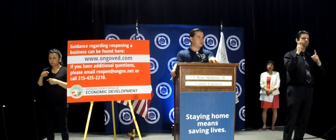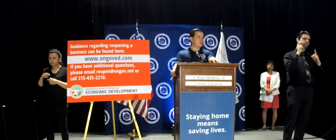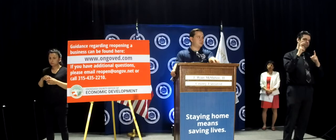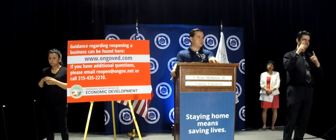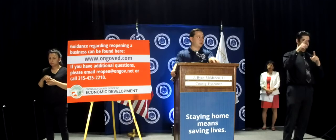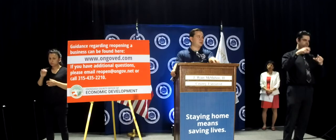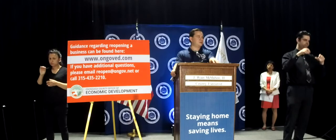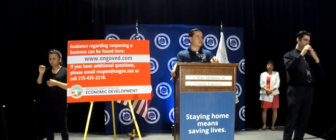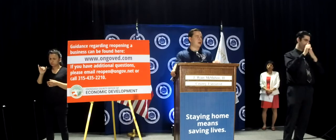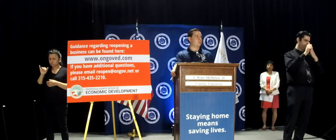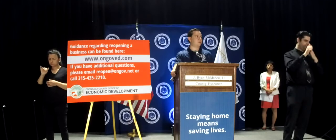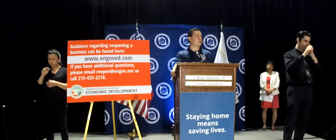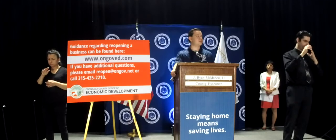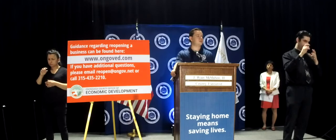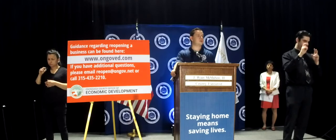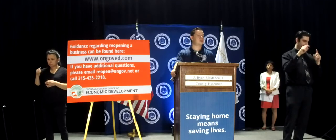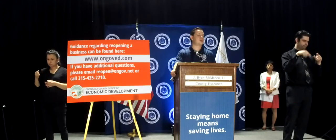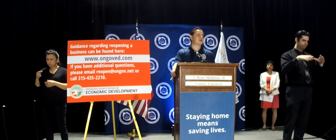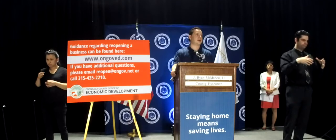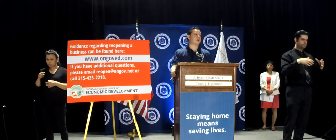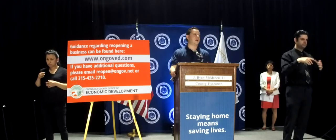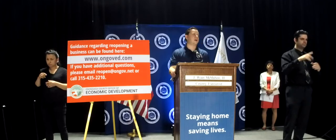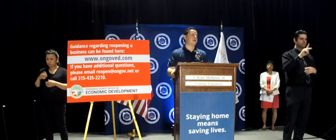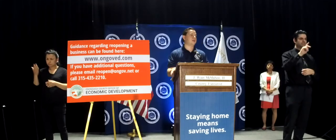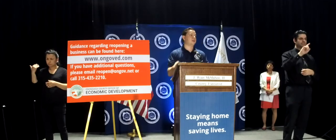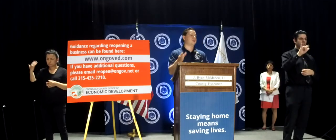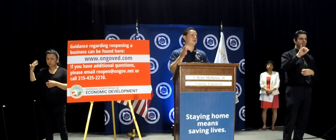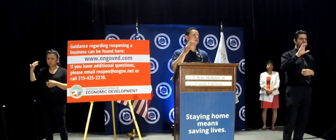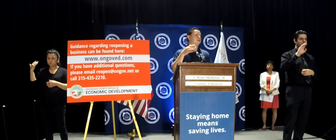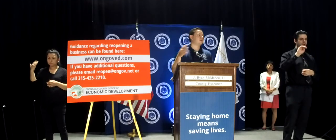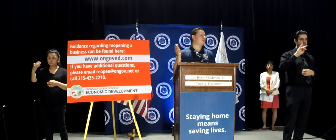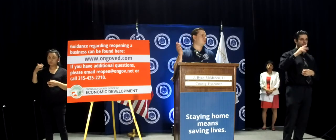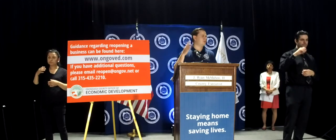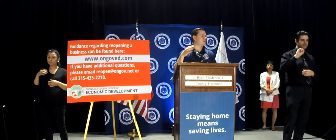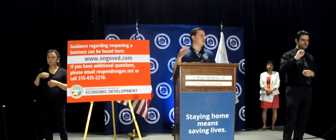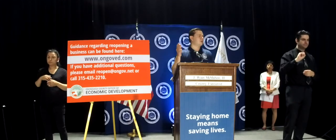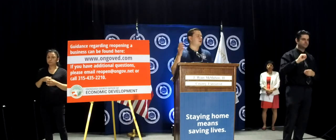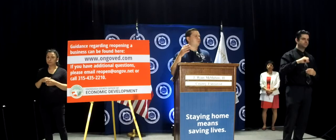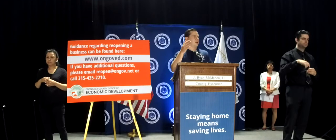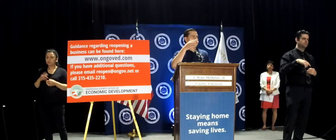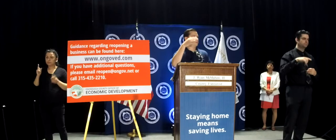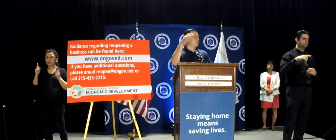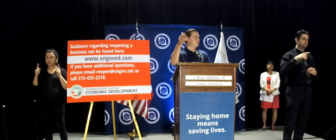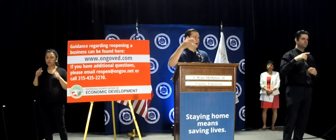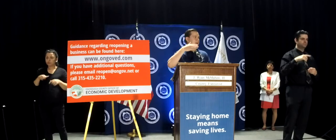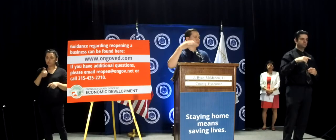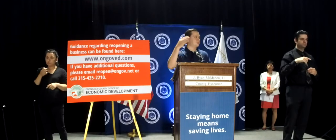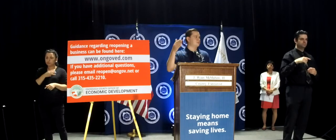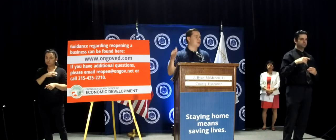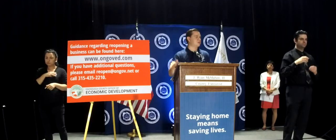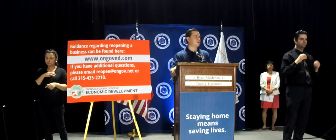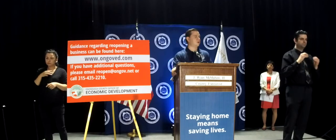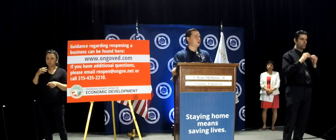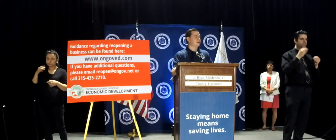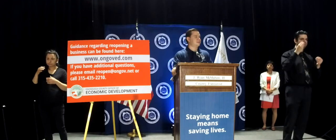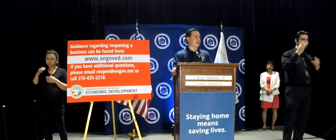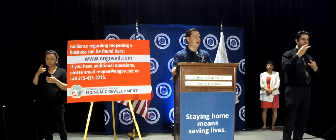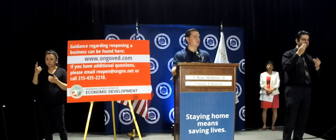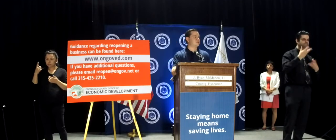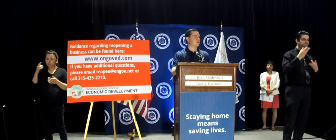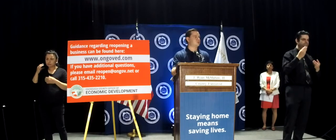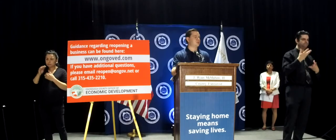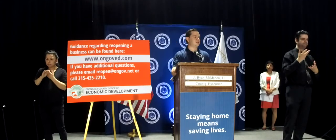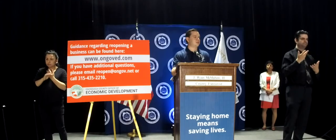and her team, the Director of State Operations, Colleen Deacon, giving us input on some of the new guidance that comes out. So it's